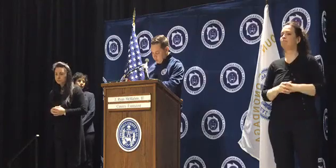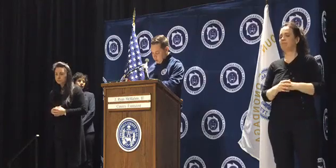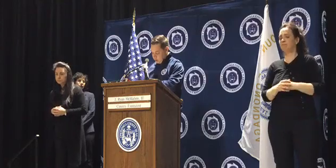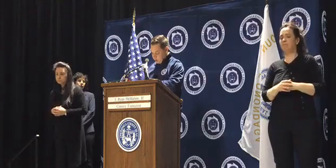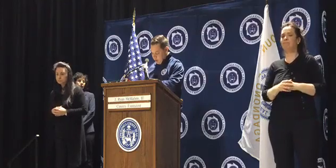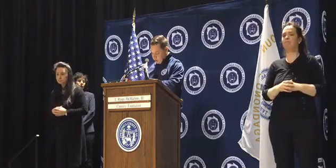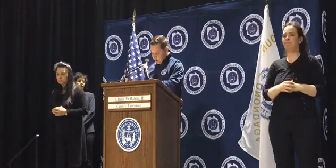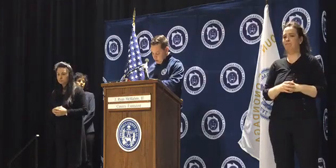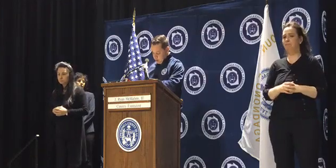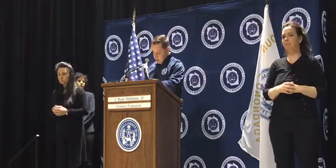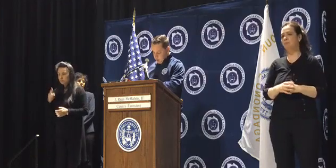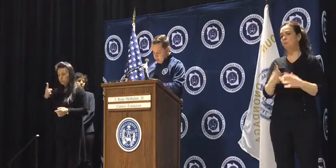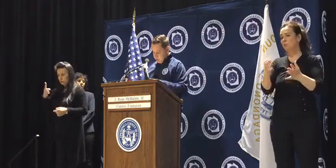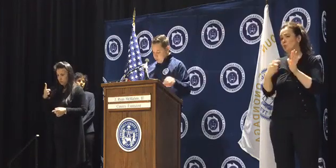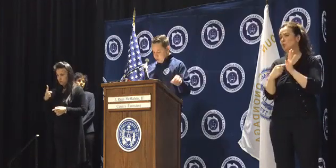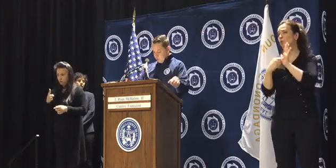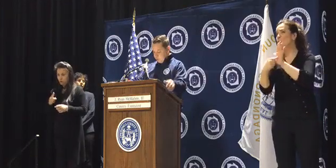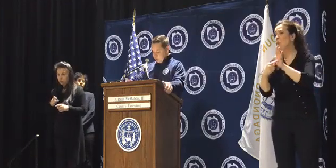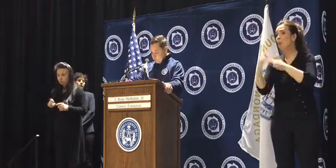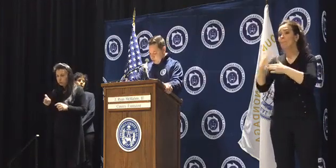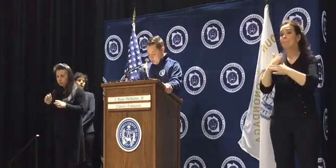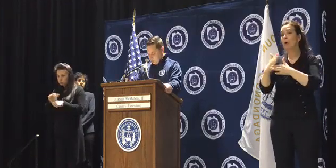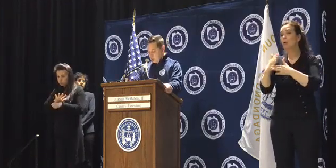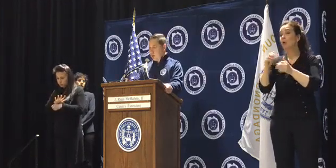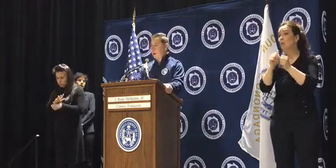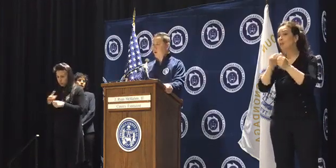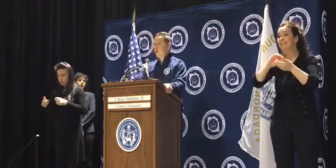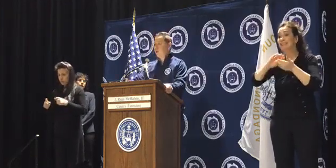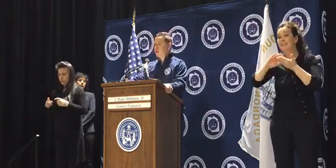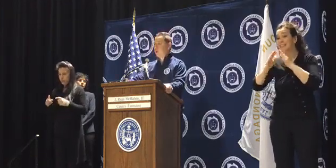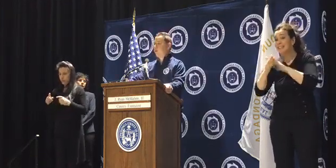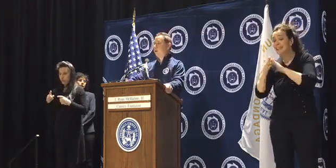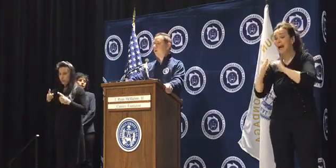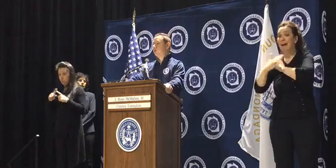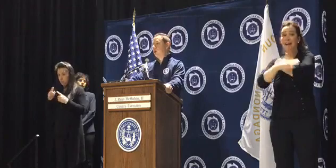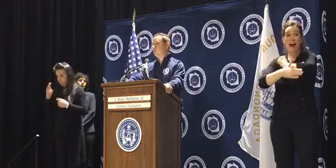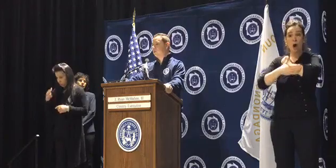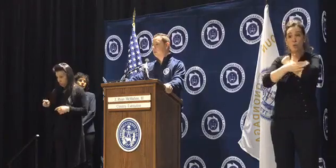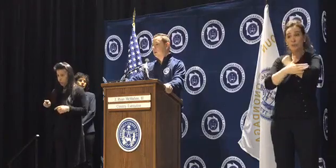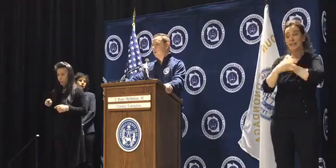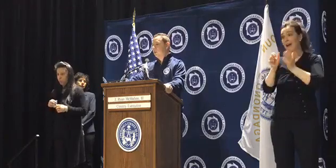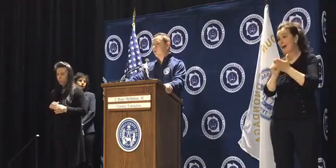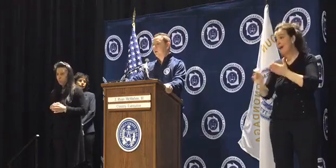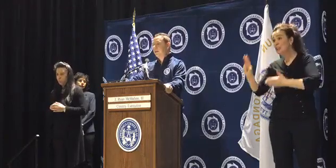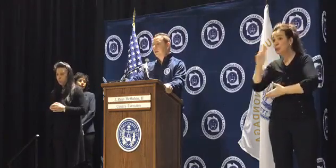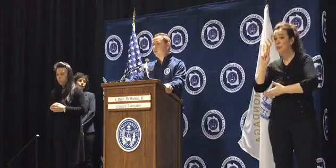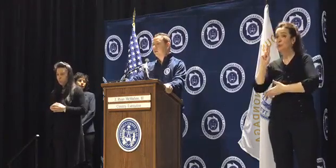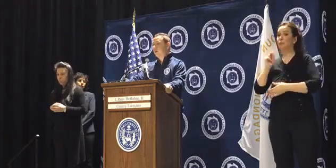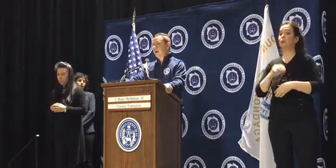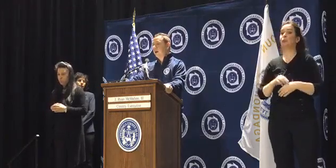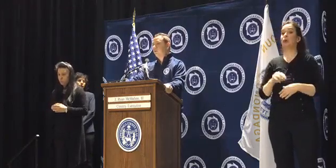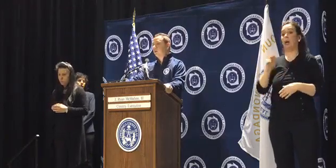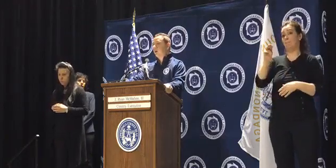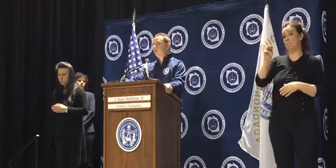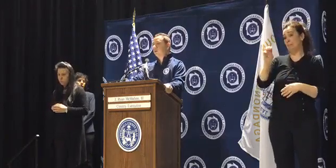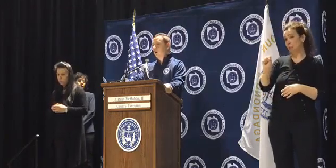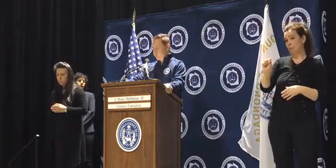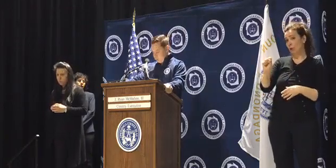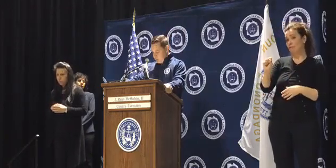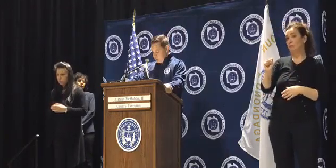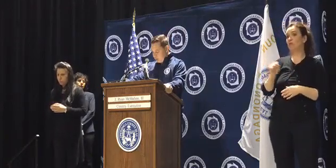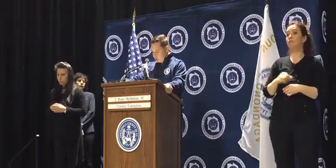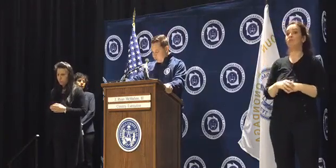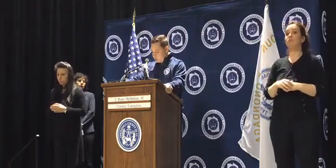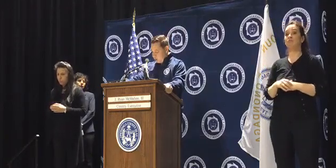that the city and the county and the Syracuse University created earlier this year with Microsoft. We created a digital alliance with